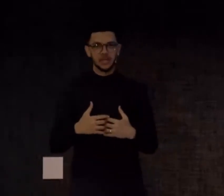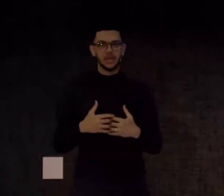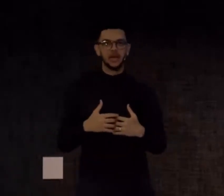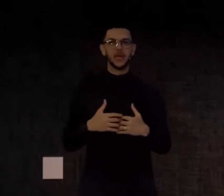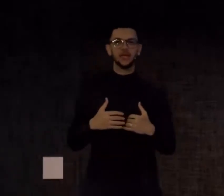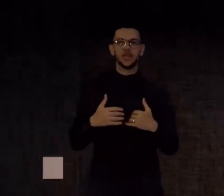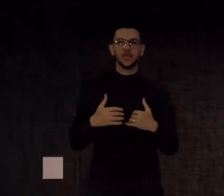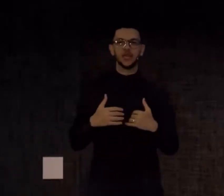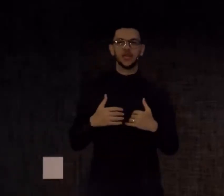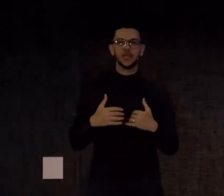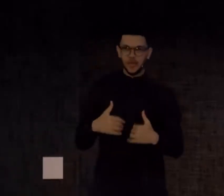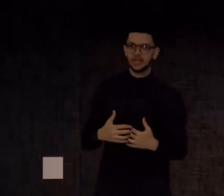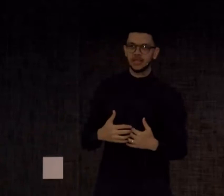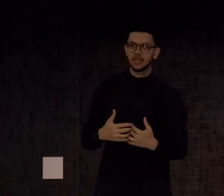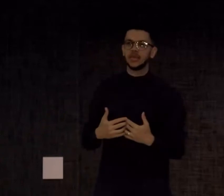respect, and